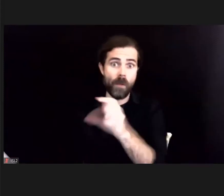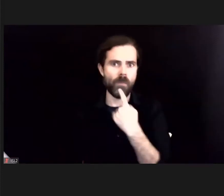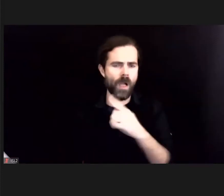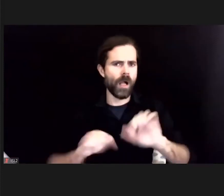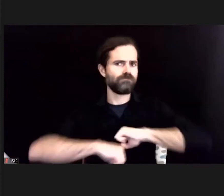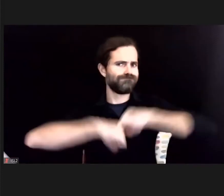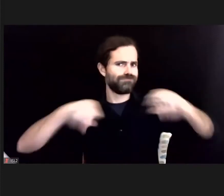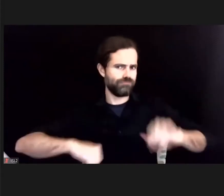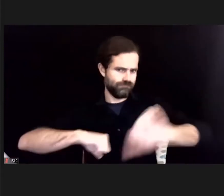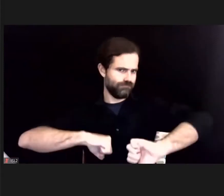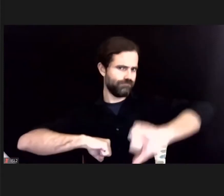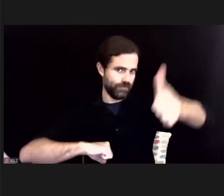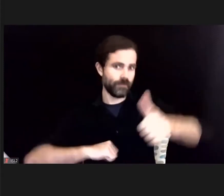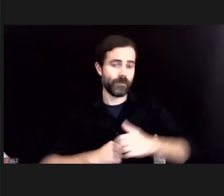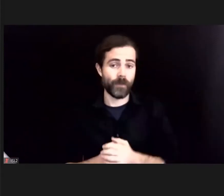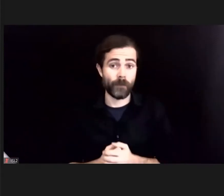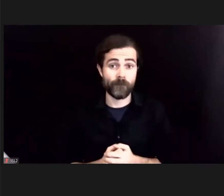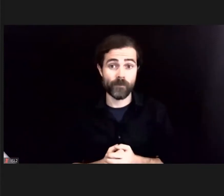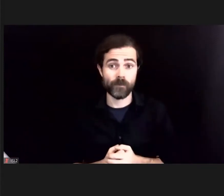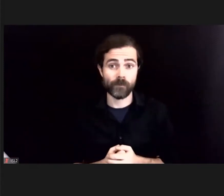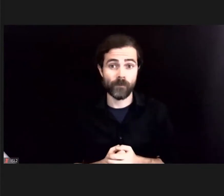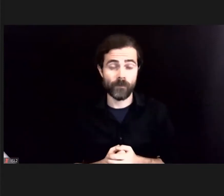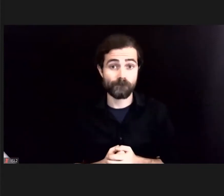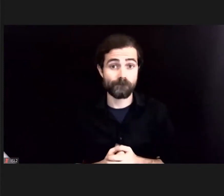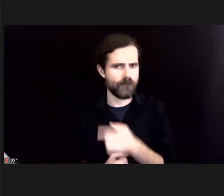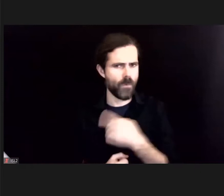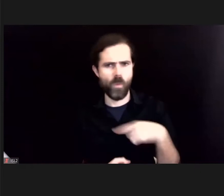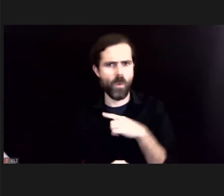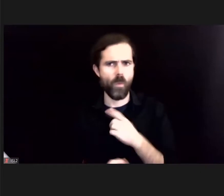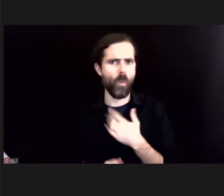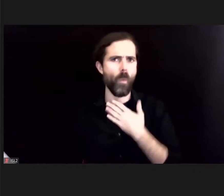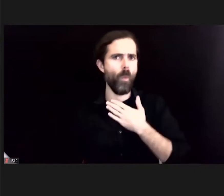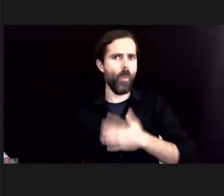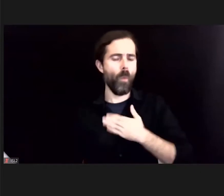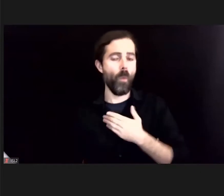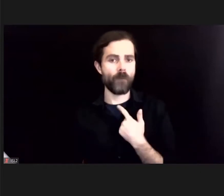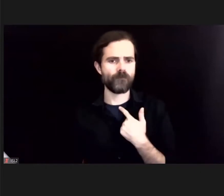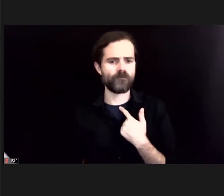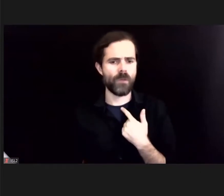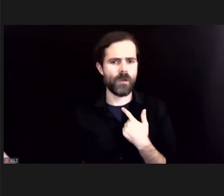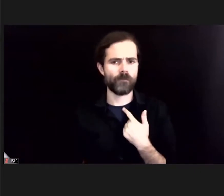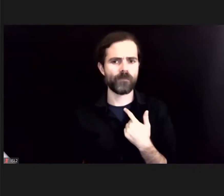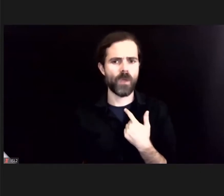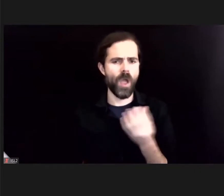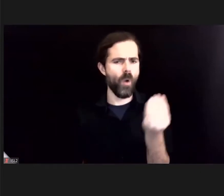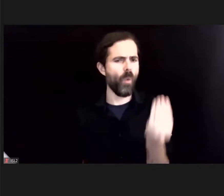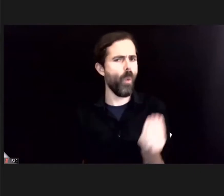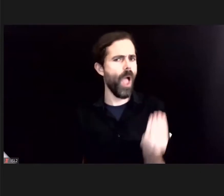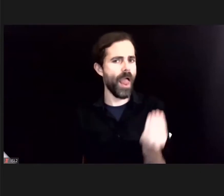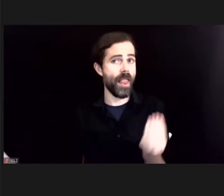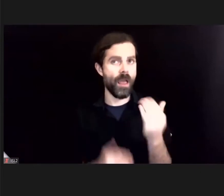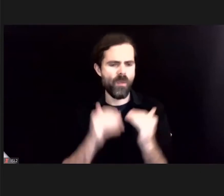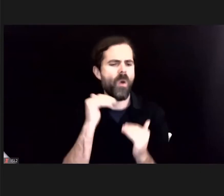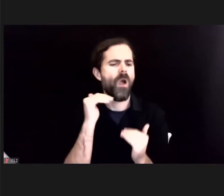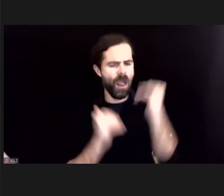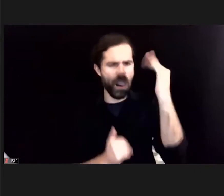fully embrace. We also aim to achieve high-quality community-based services that promote the institutionalization to ensure independent